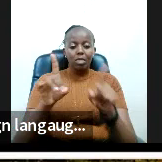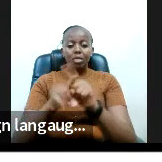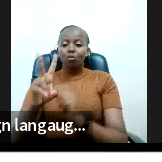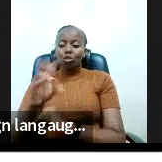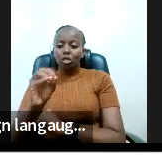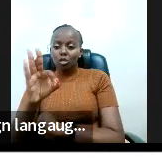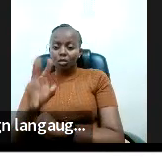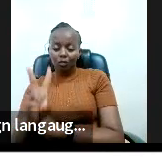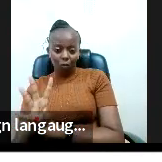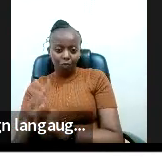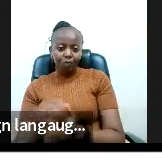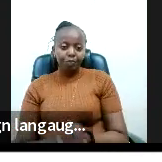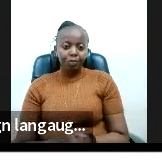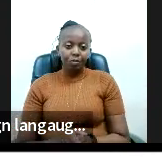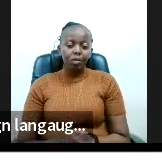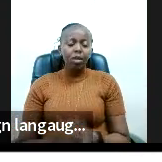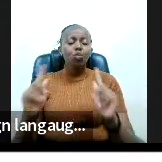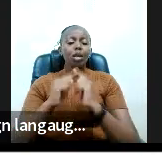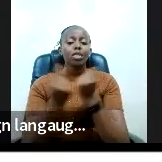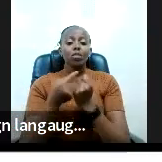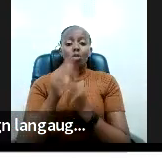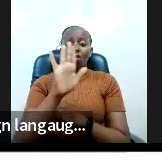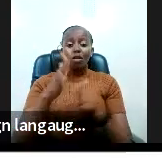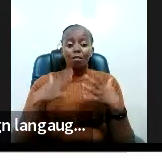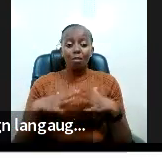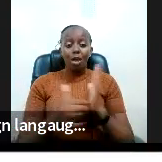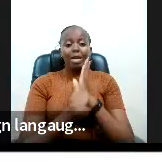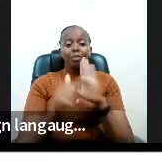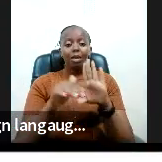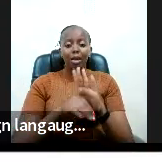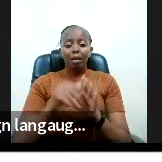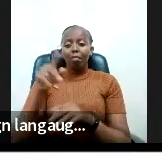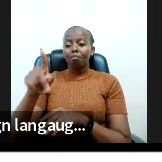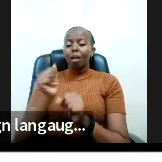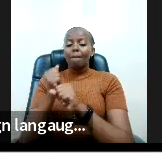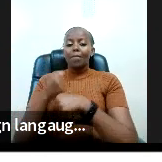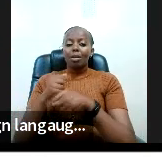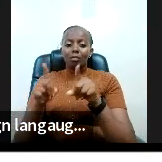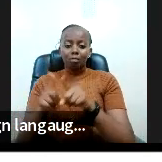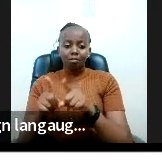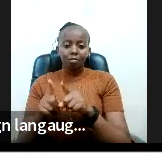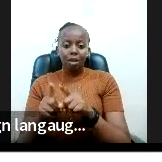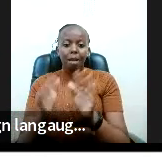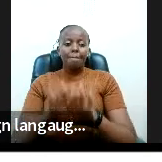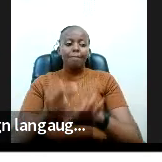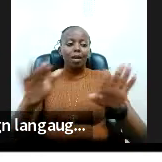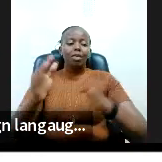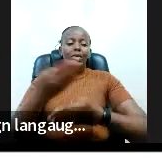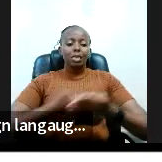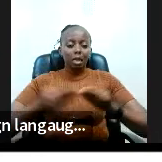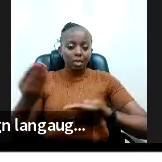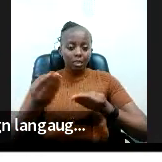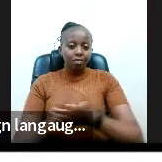2024. We are a team of 5 with expertise in prosthetics and orthotics, marketing and